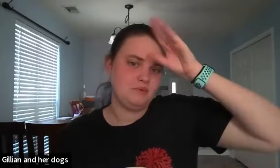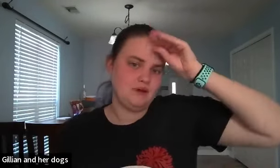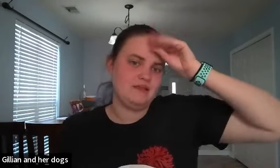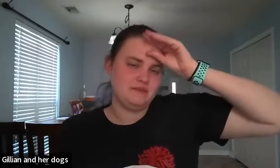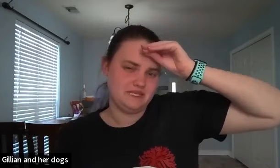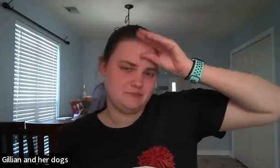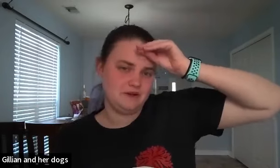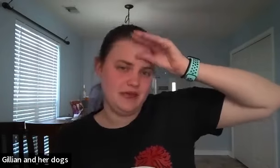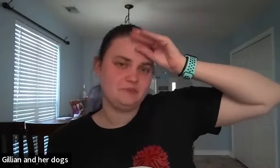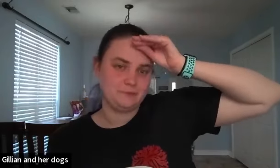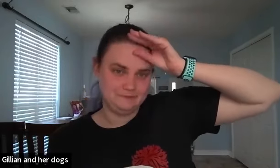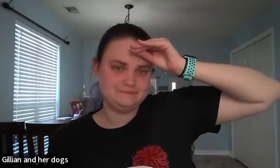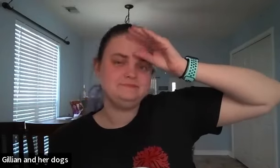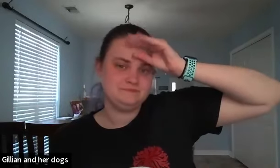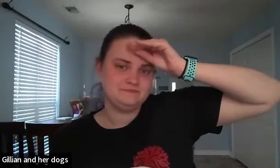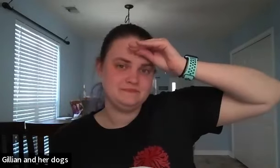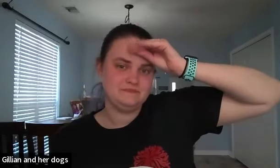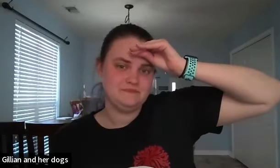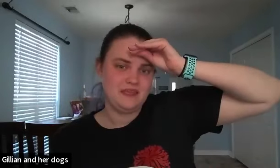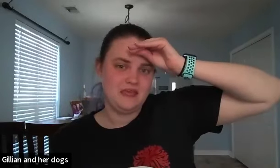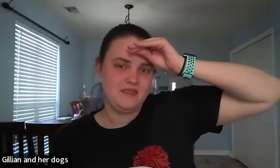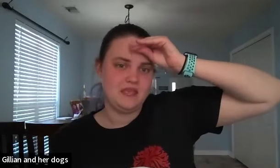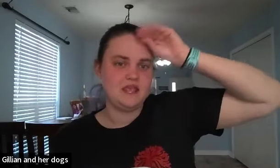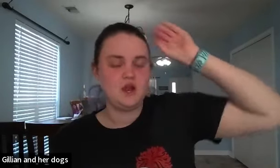boy, like the baseball cap. Mm-hmm. And then our